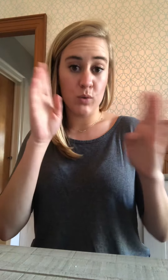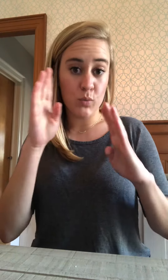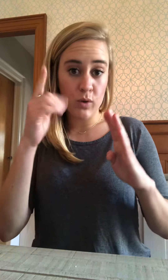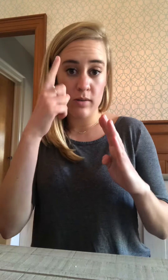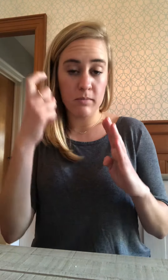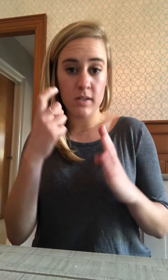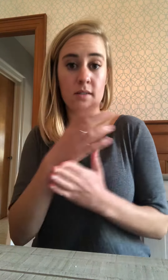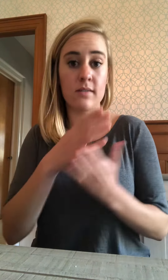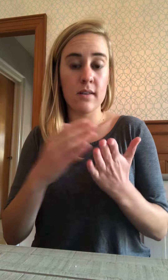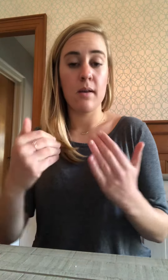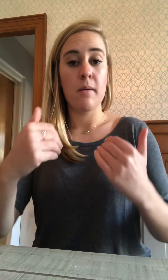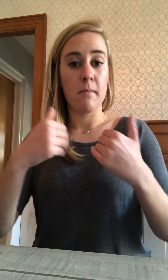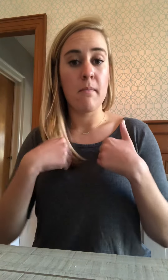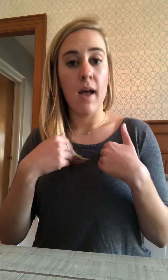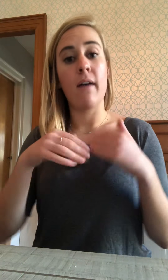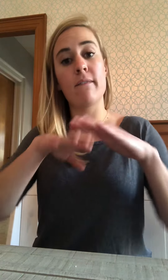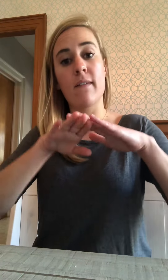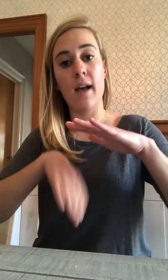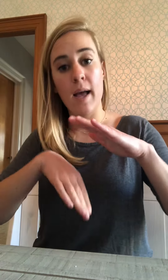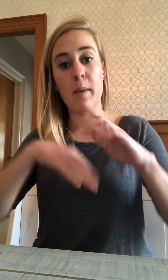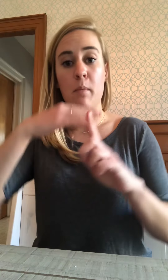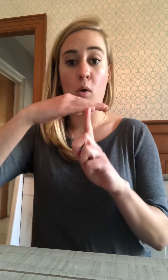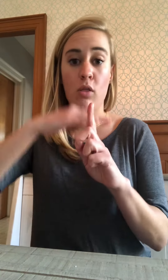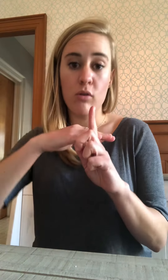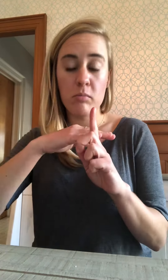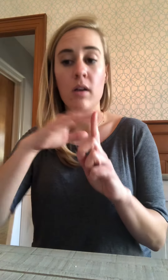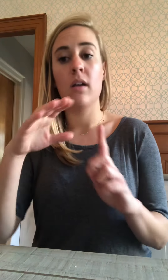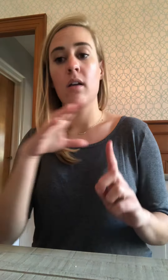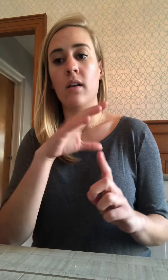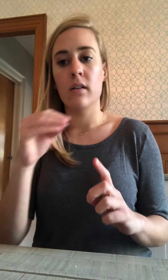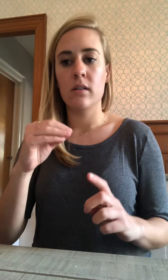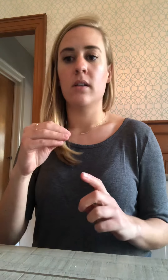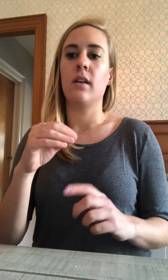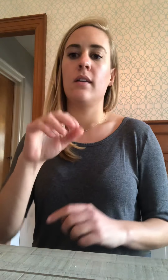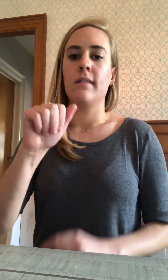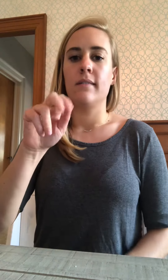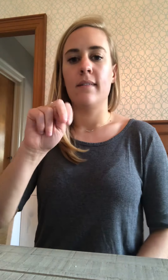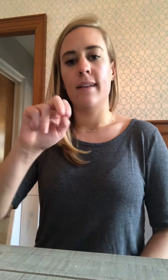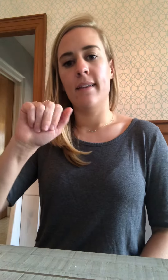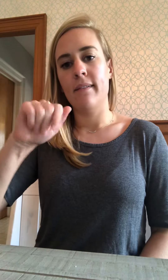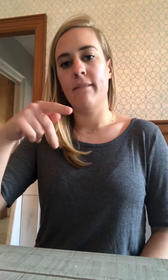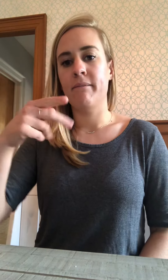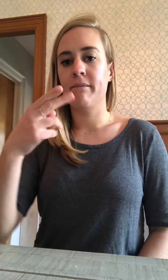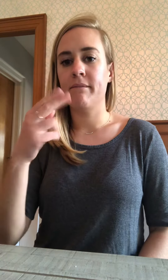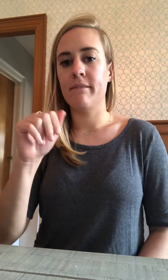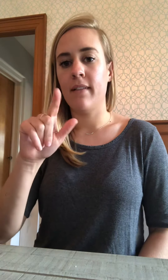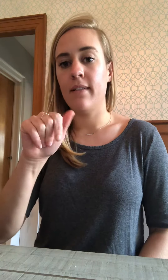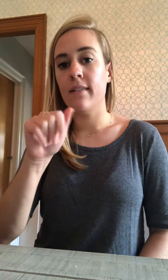hyperthermia, anaphylactic reactions because the patient's subjected to lots of different chemicals along the